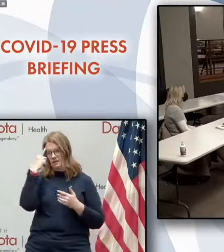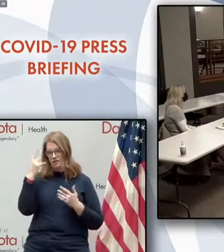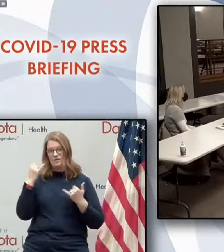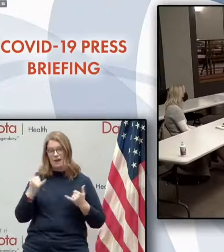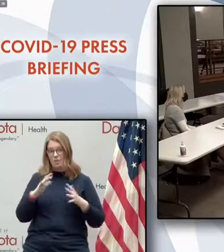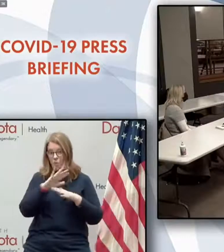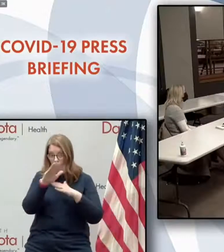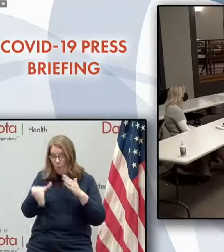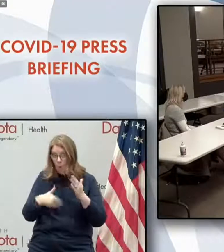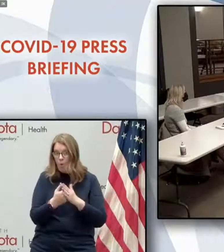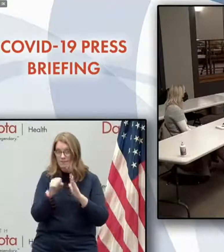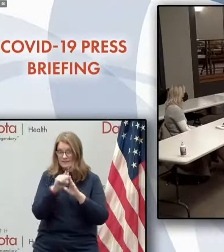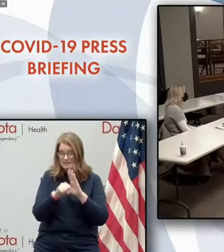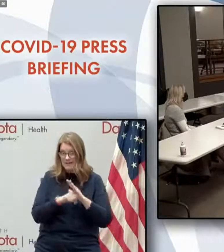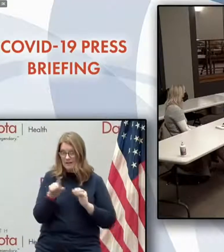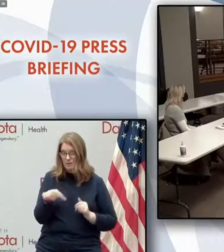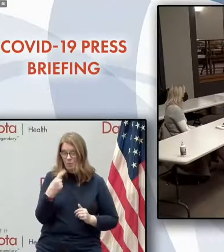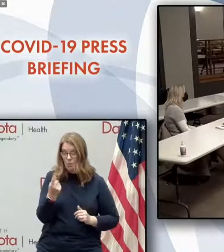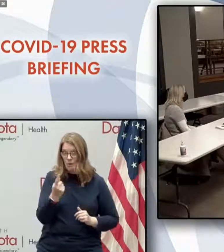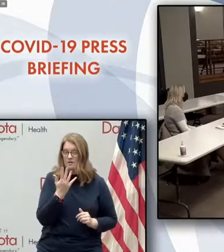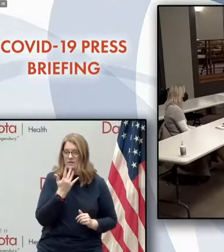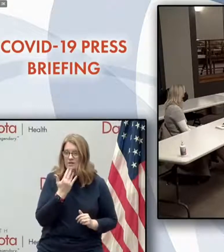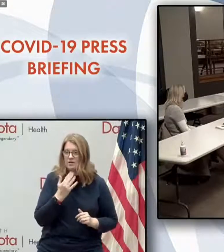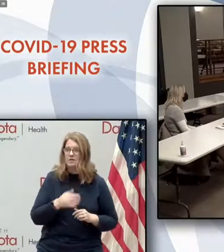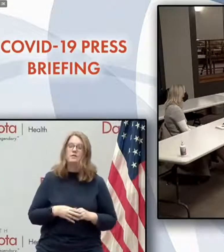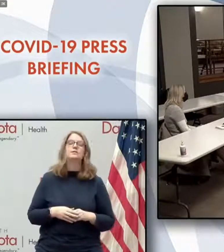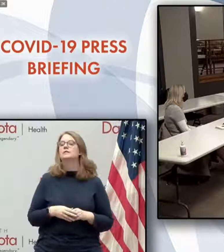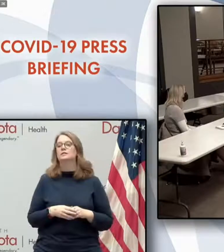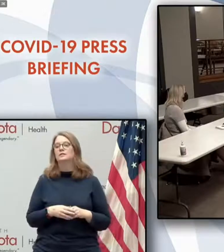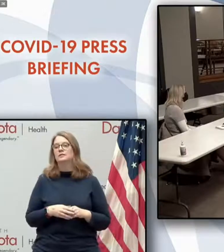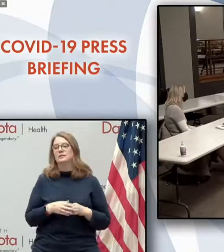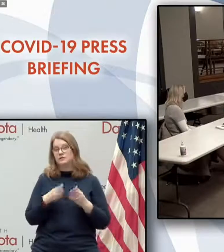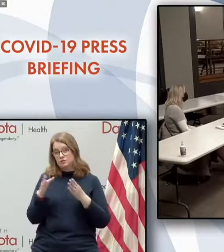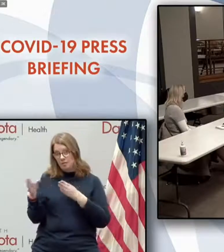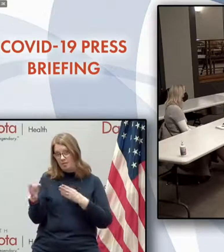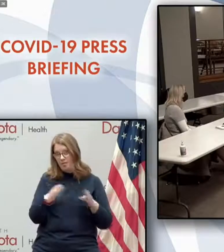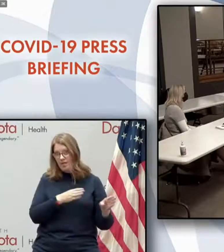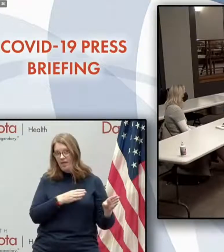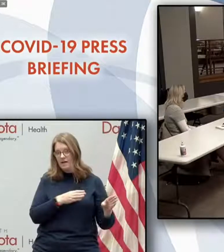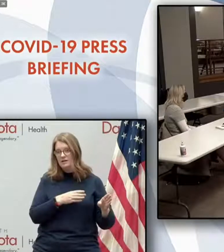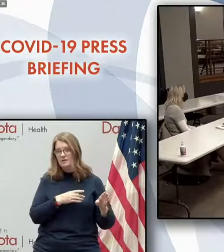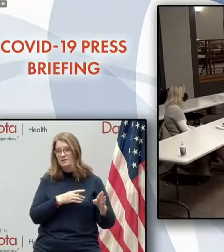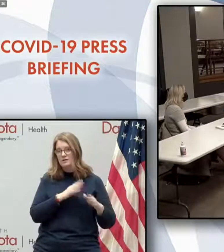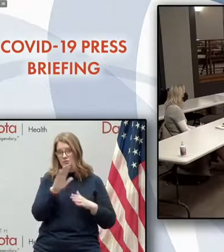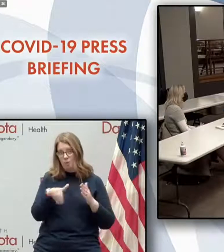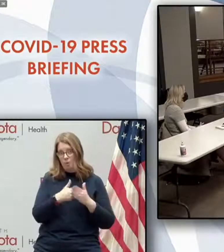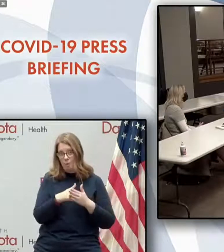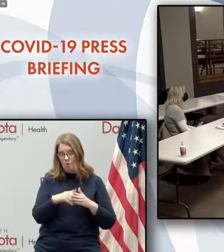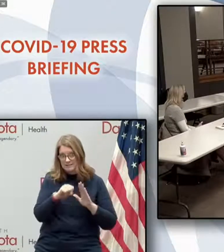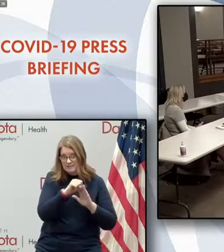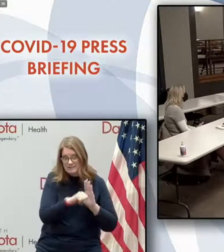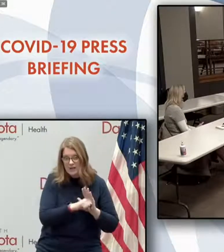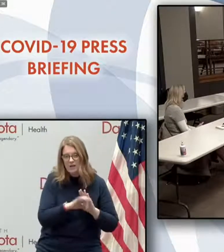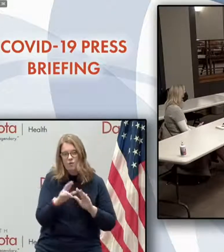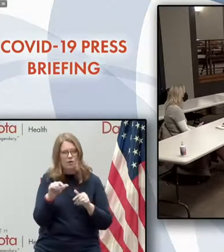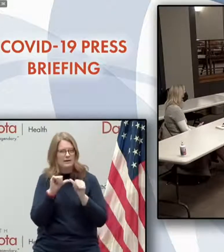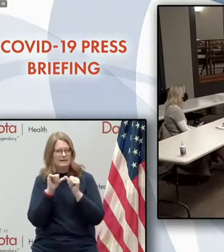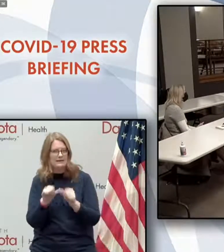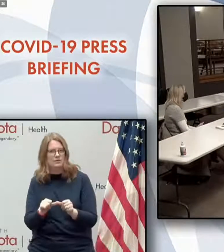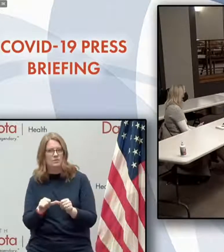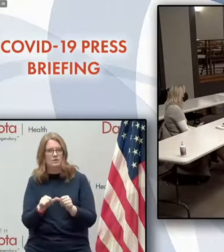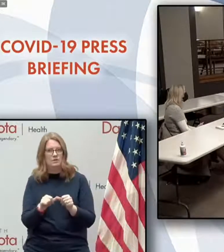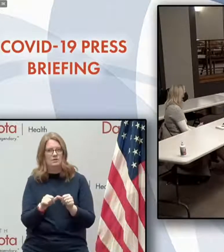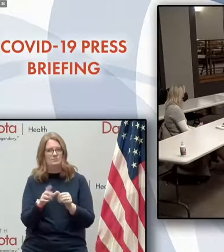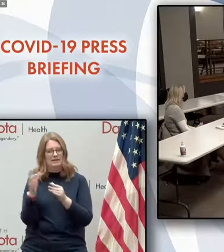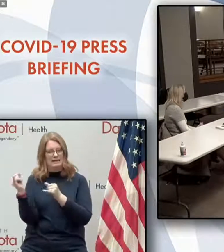state is back to one singular color, do you plan on going back to a whole state approach, or are we going to continue going forward with a